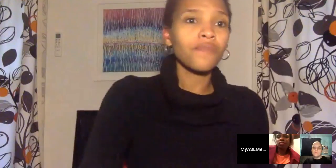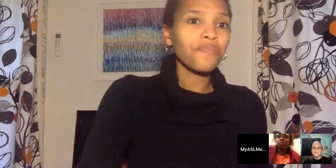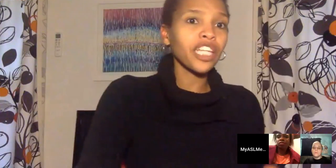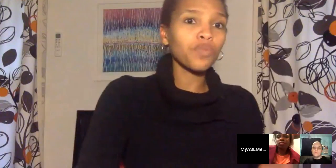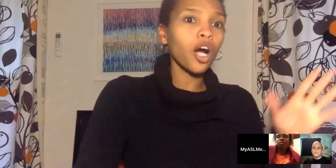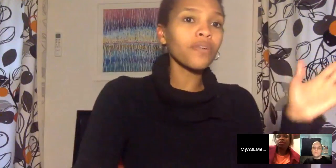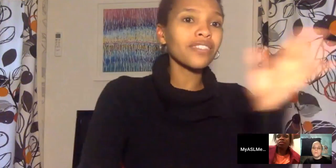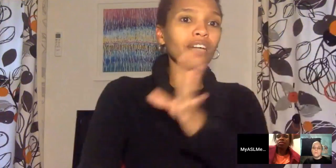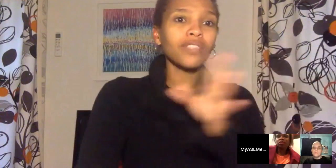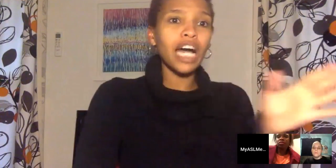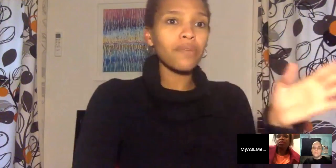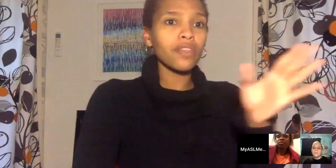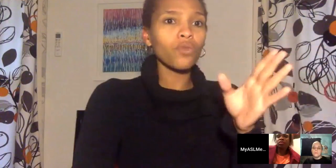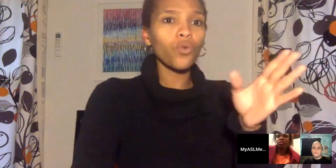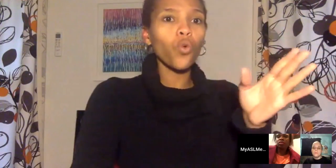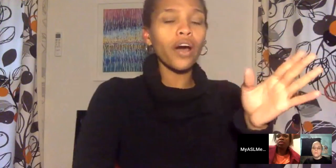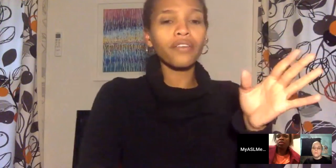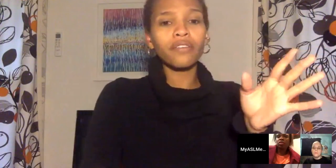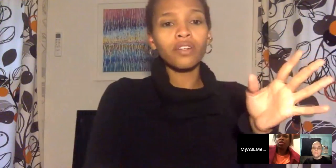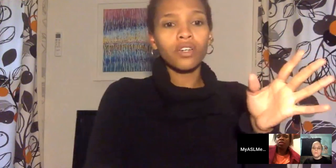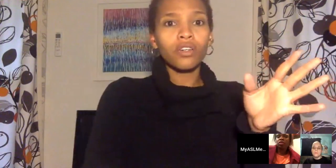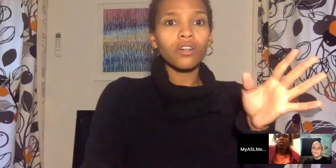It's probably sometime in the 1